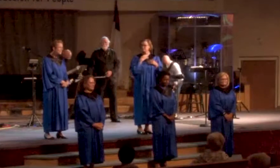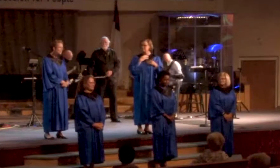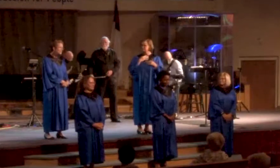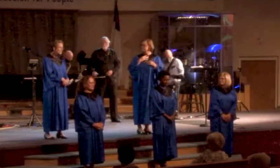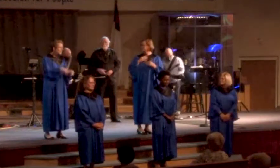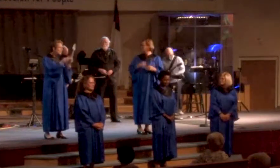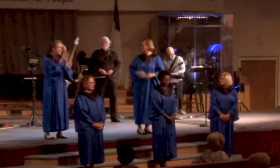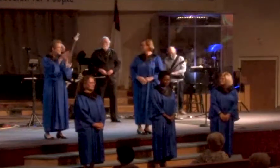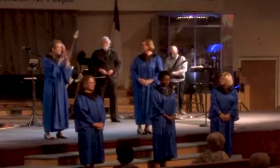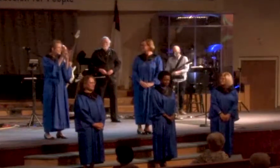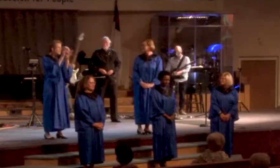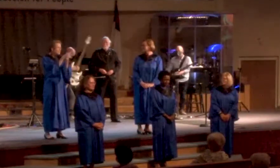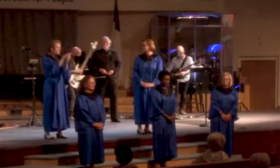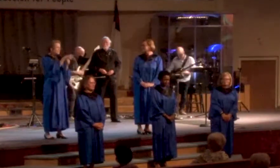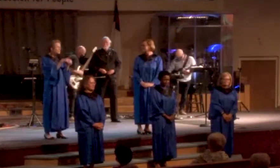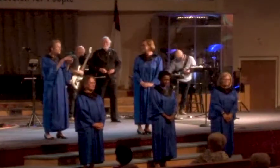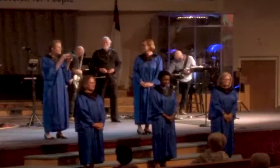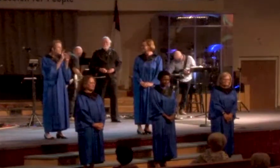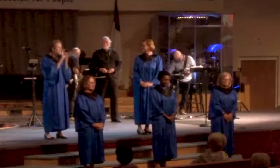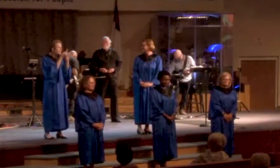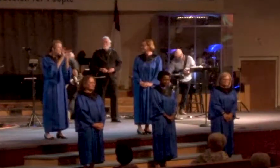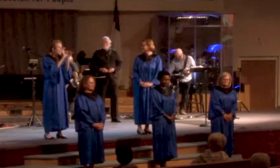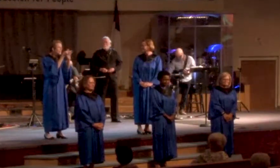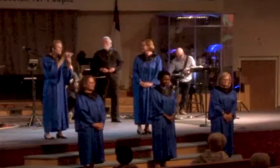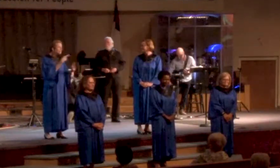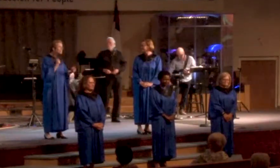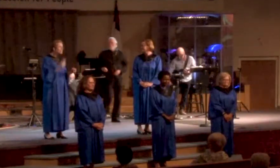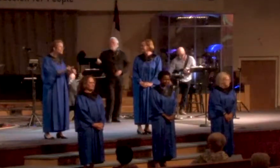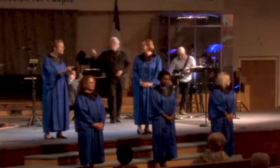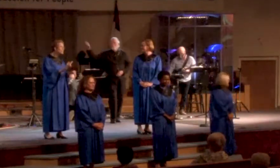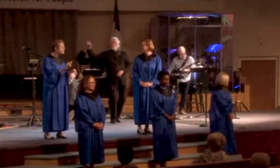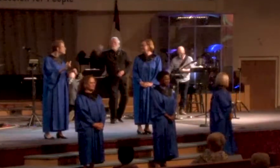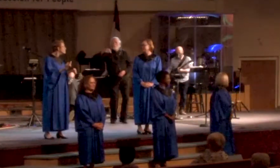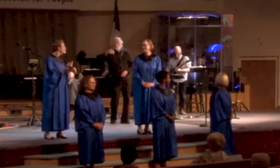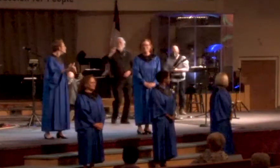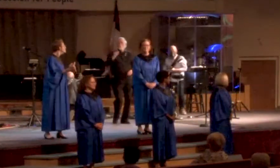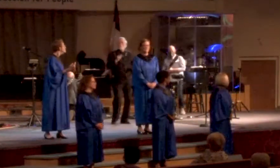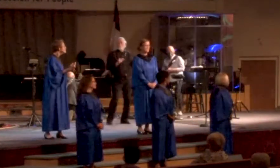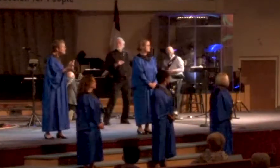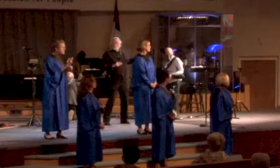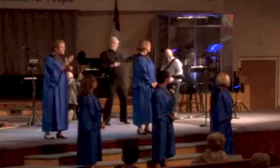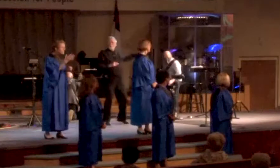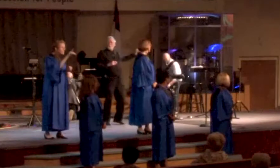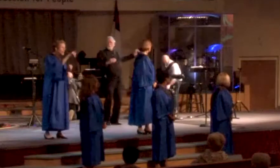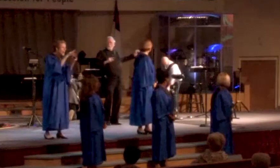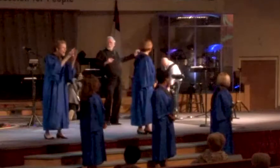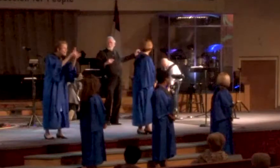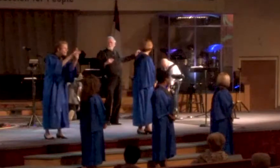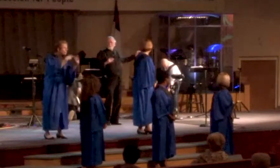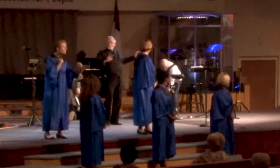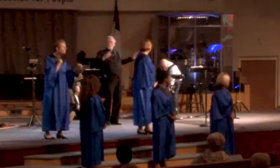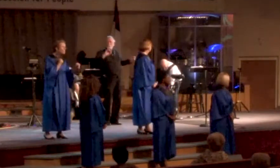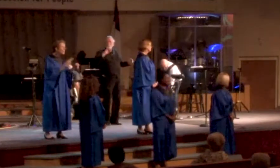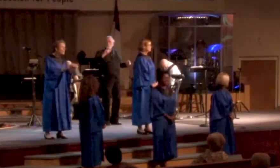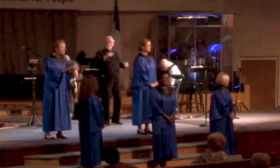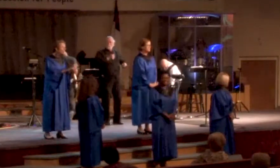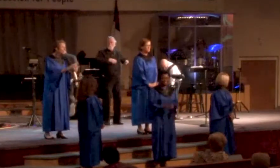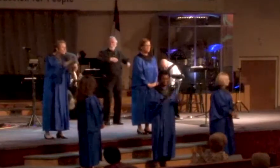Kayla on keyboard. We've got Paul on guitar, Carl on bass, and Rick on drums.